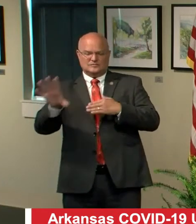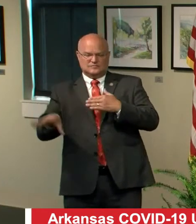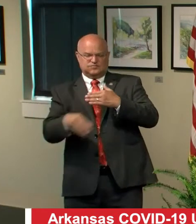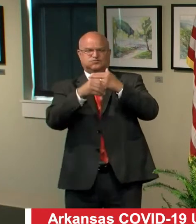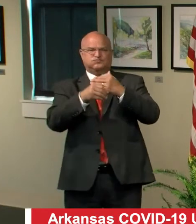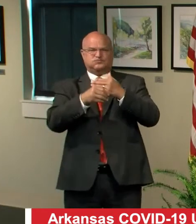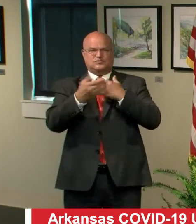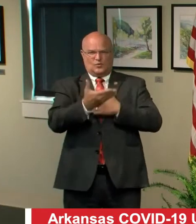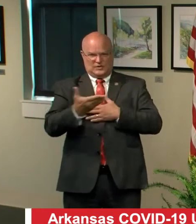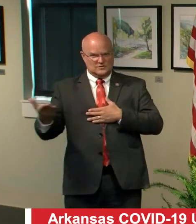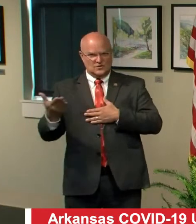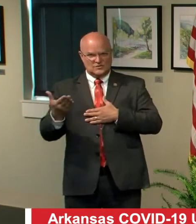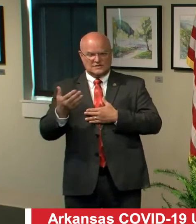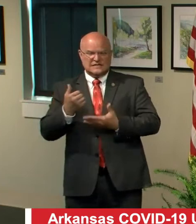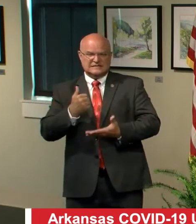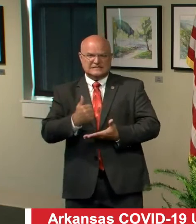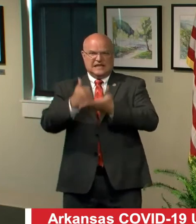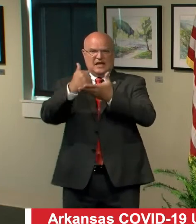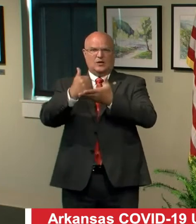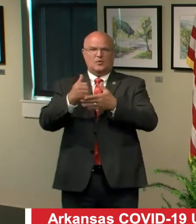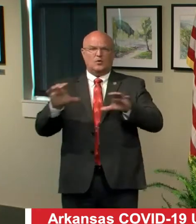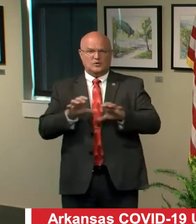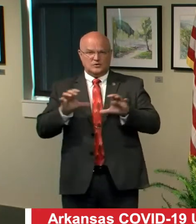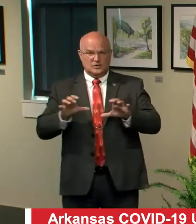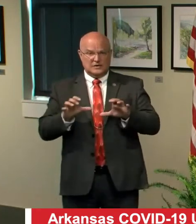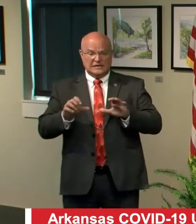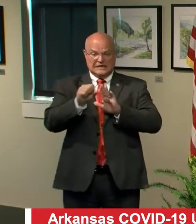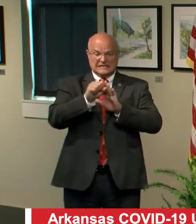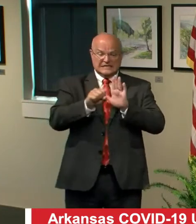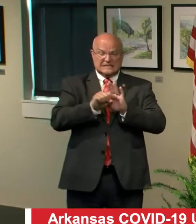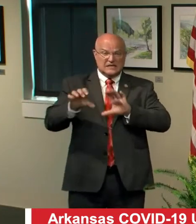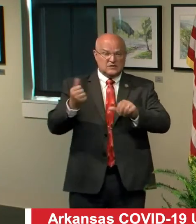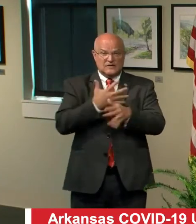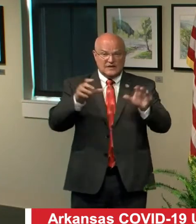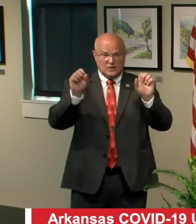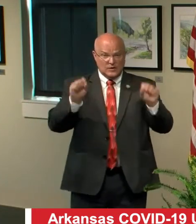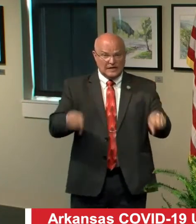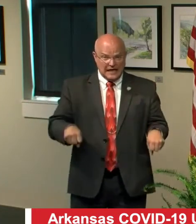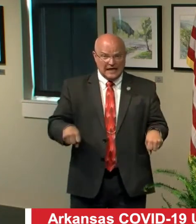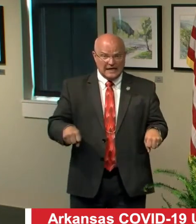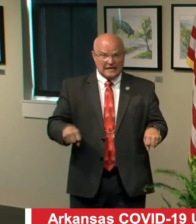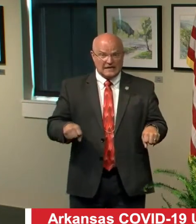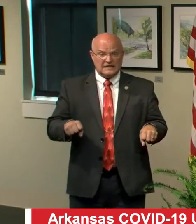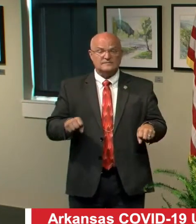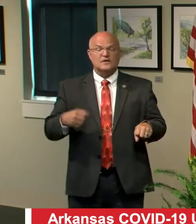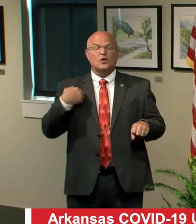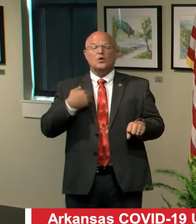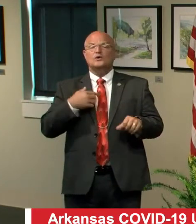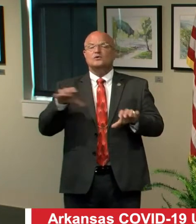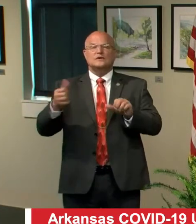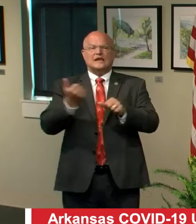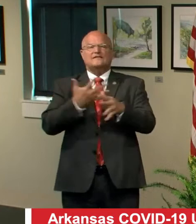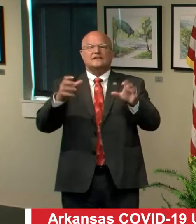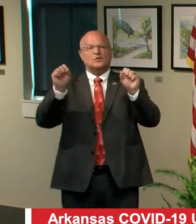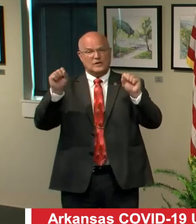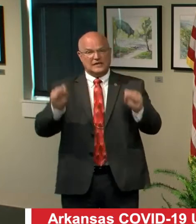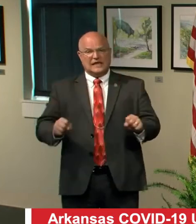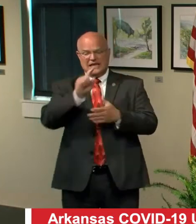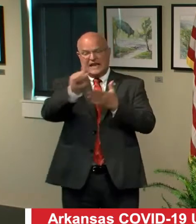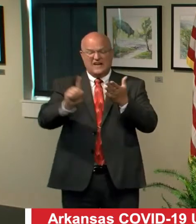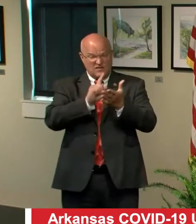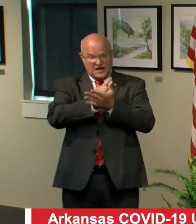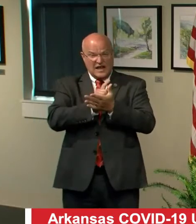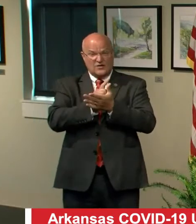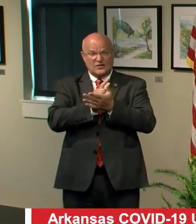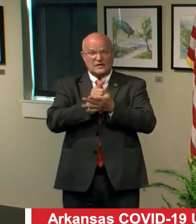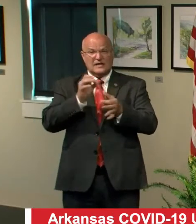additional resources in addition to what we're doing. Is the state doing everything that we can? We're doing everything that we can every